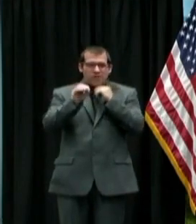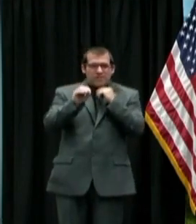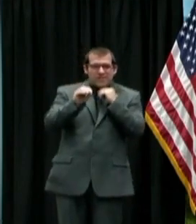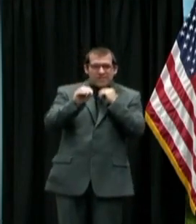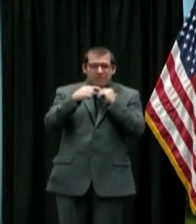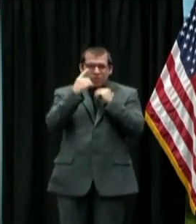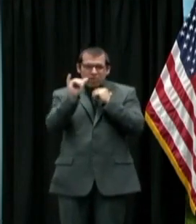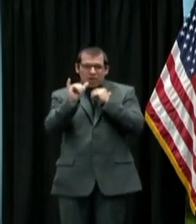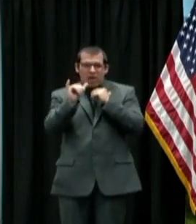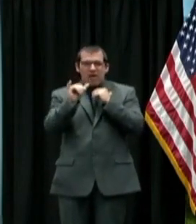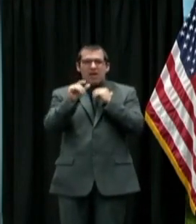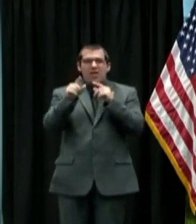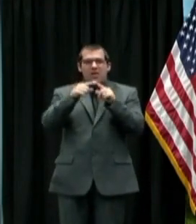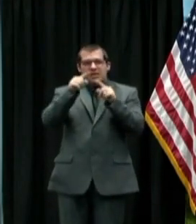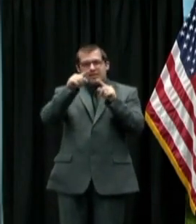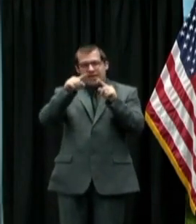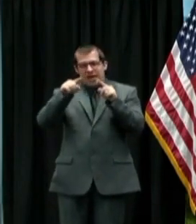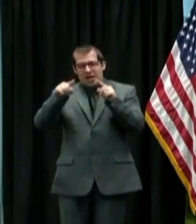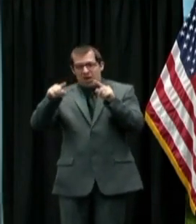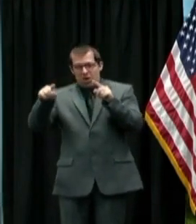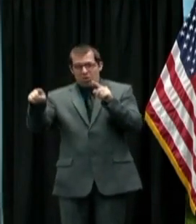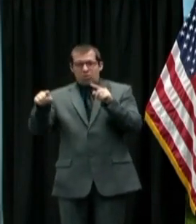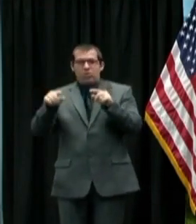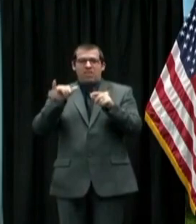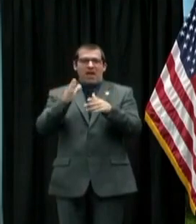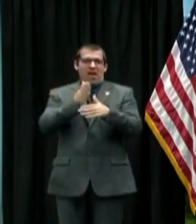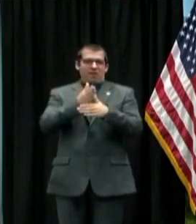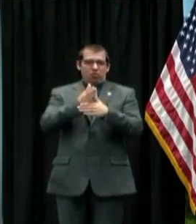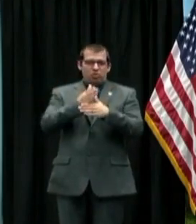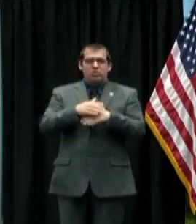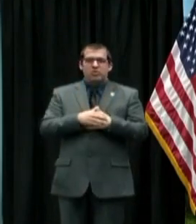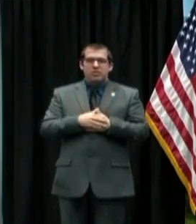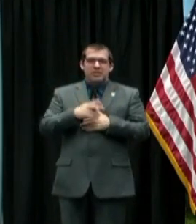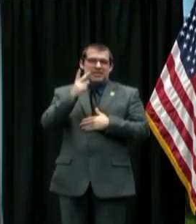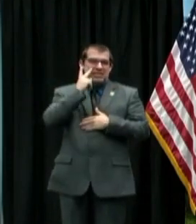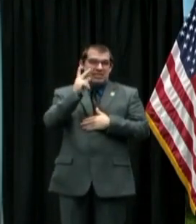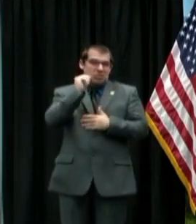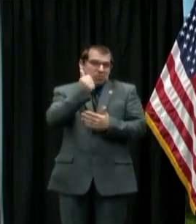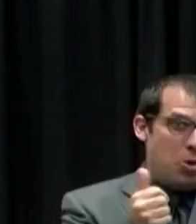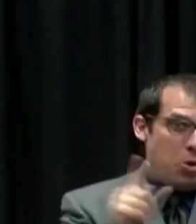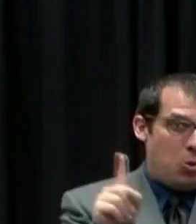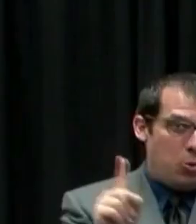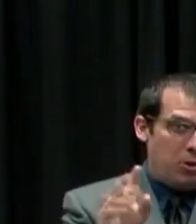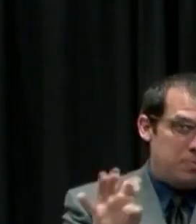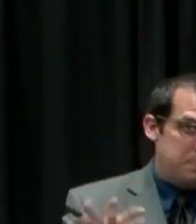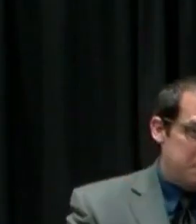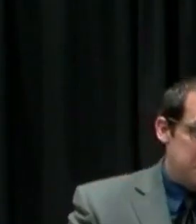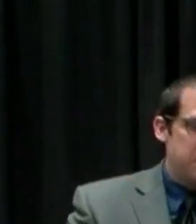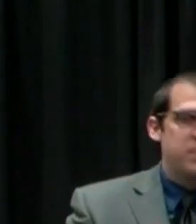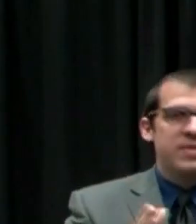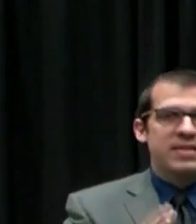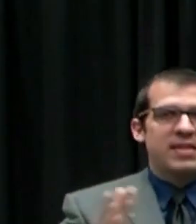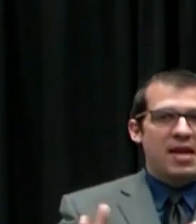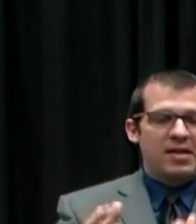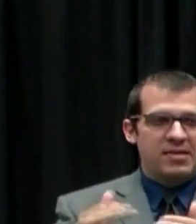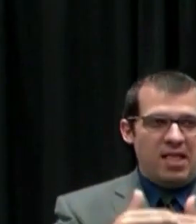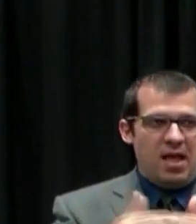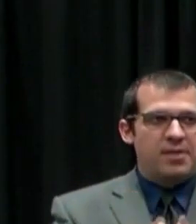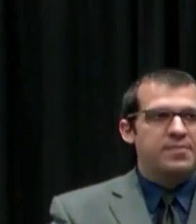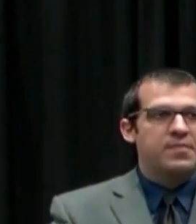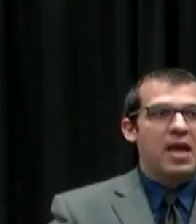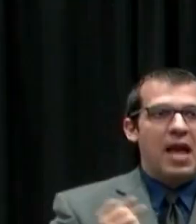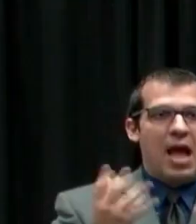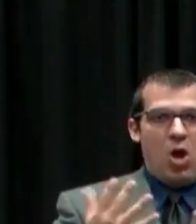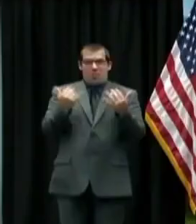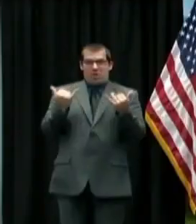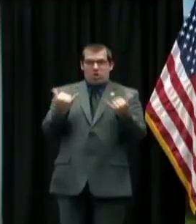450, it looks like, and we're headed down on the average. We'll see where we go tomorrow. The next slide is the number of